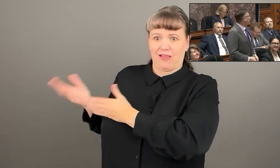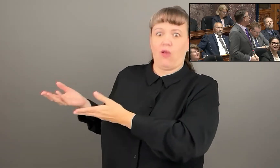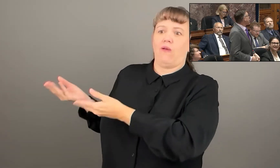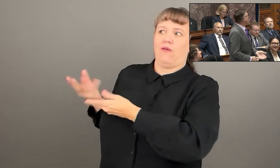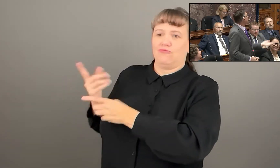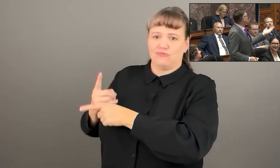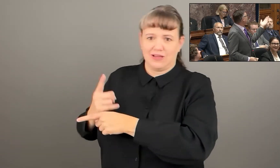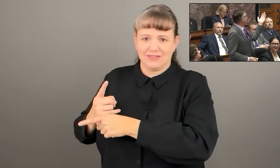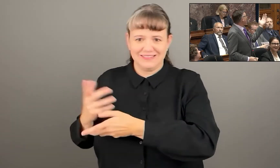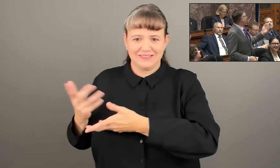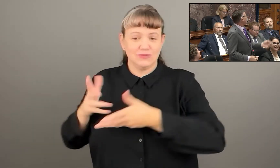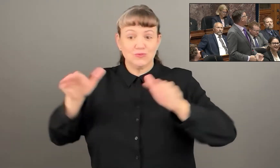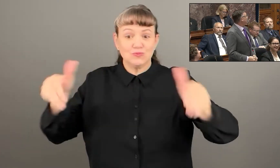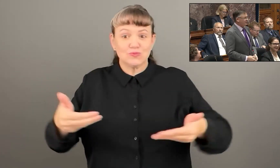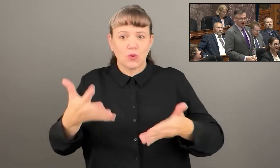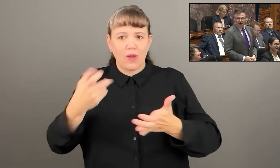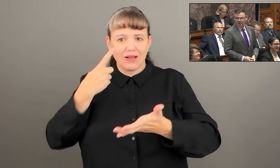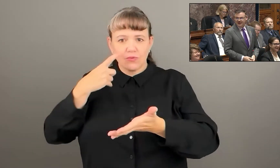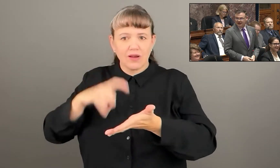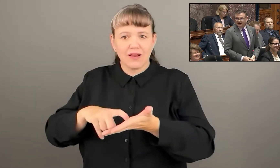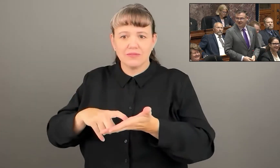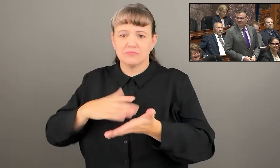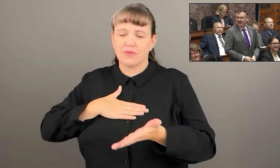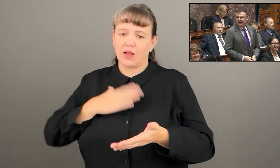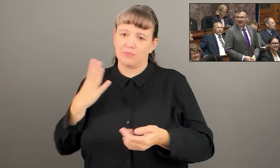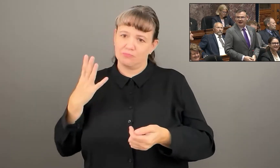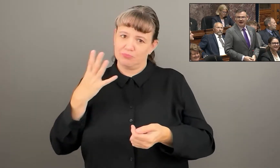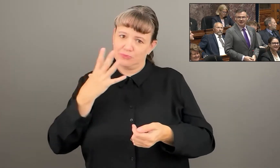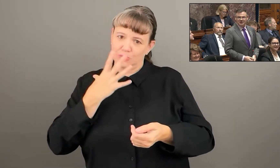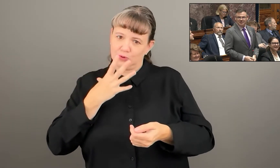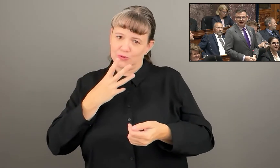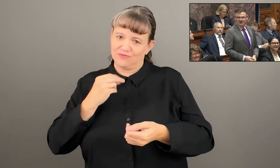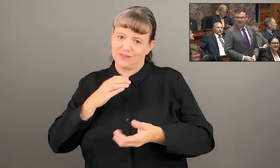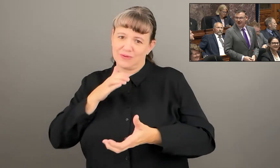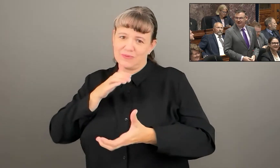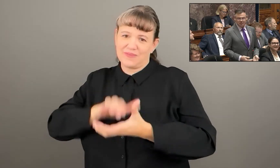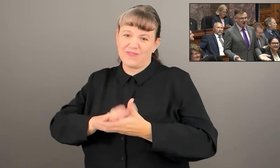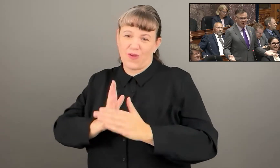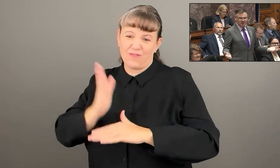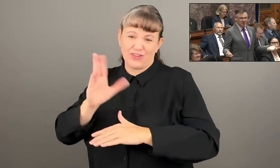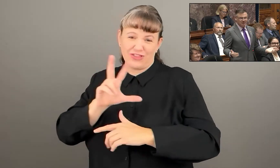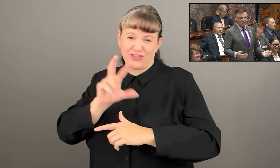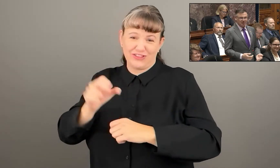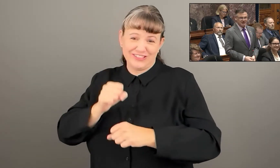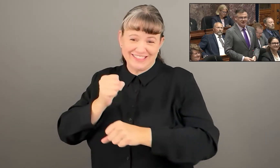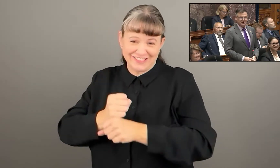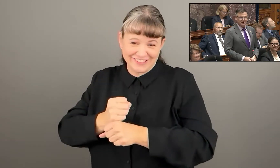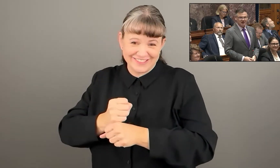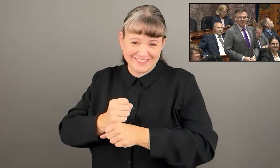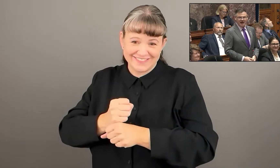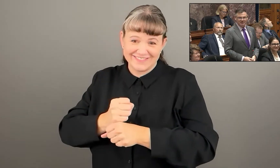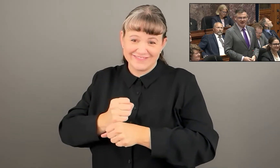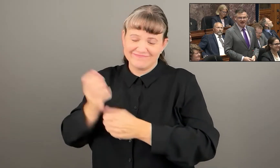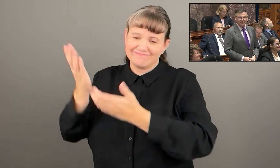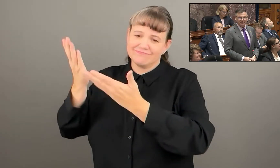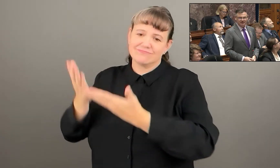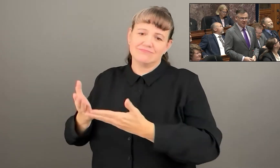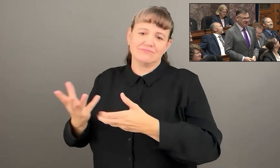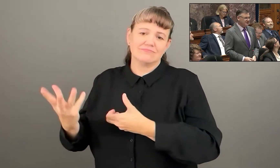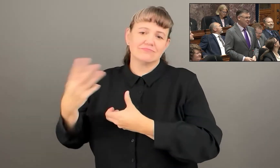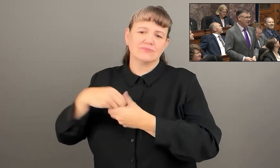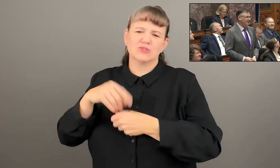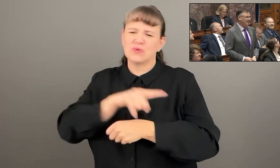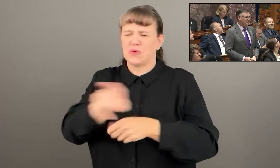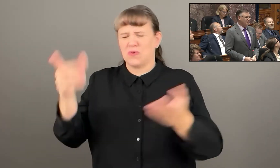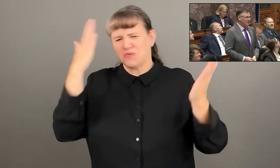to recognize my beautiful bride of over 3 decades. She's been instrumental. We all know the pressures on family life of